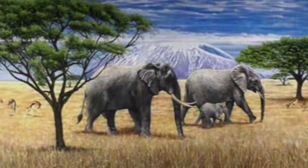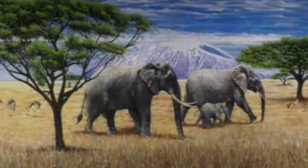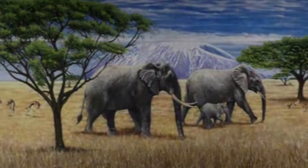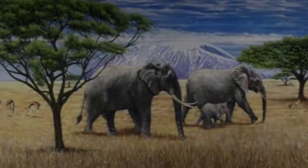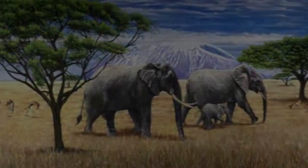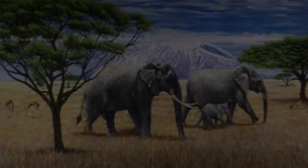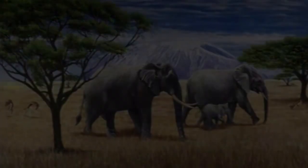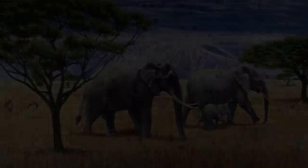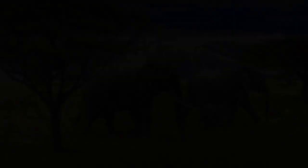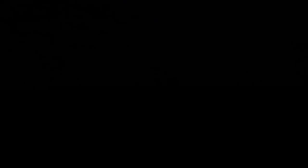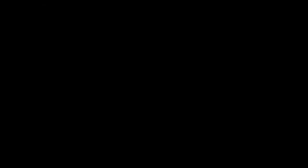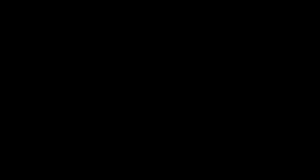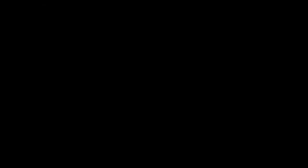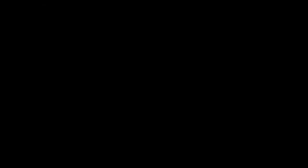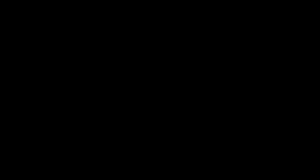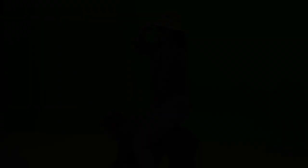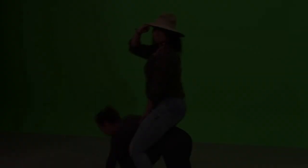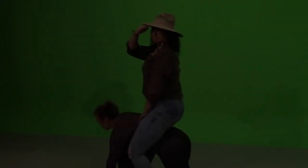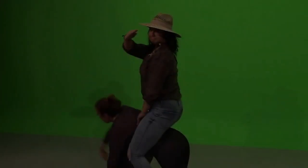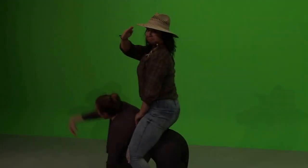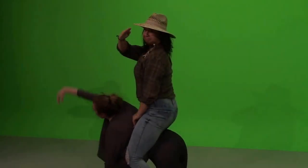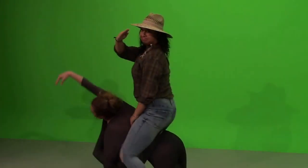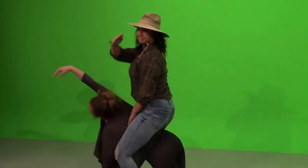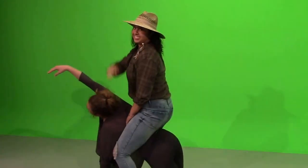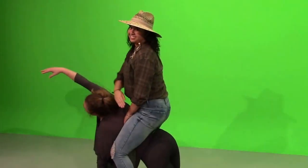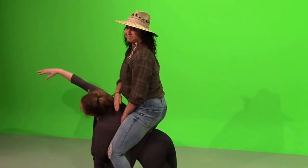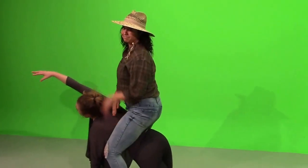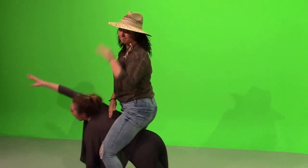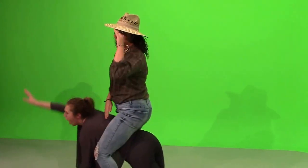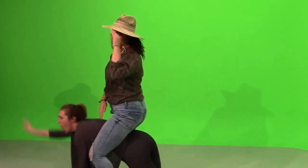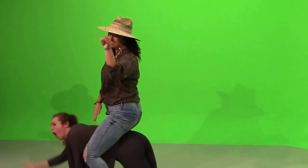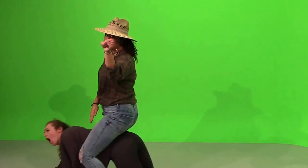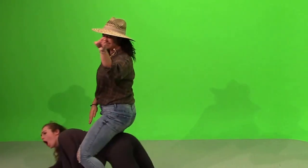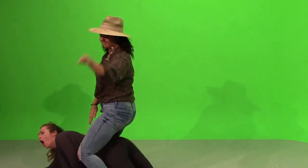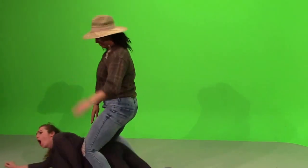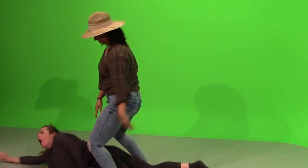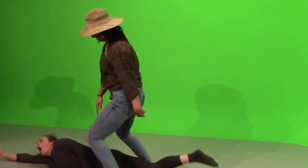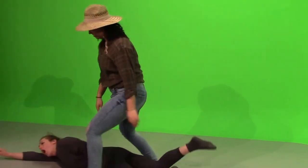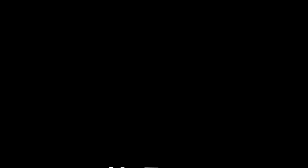my tusks, my tusks, the poachers got you.